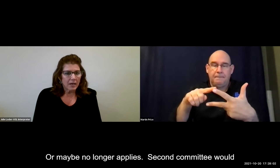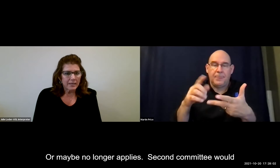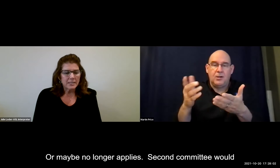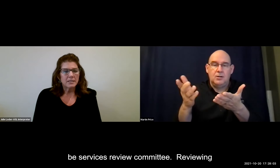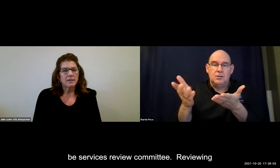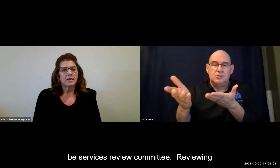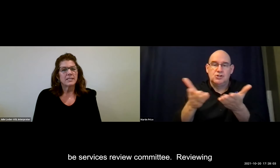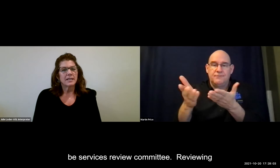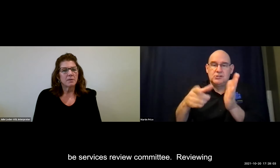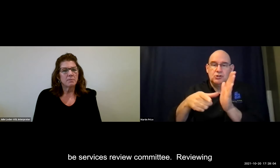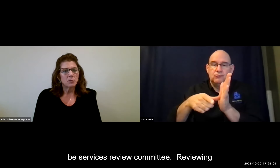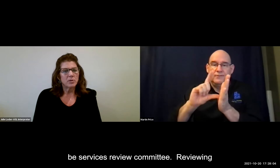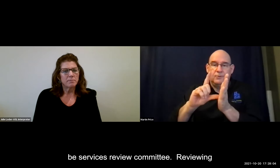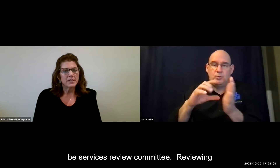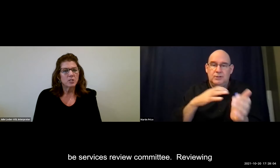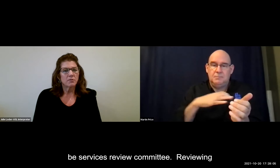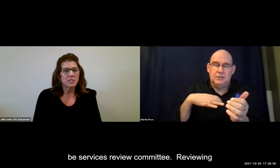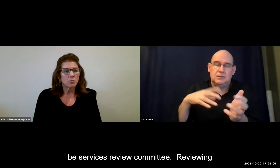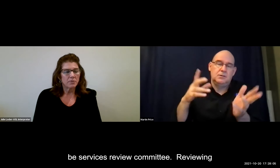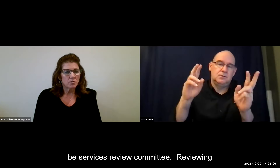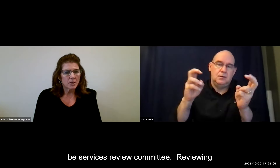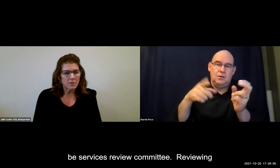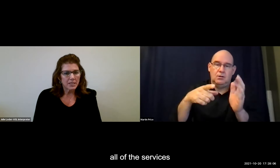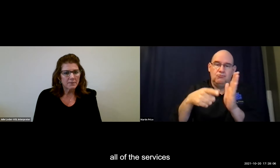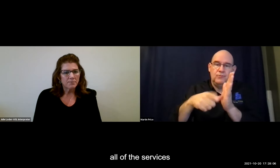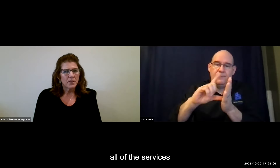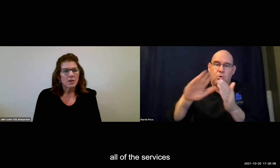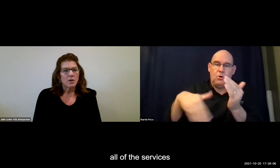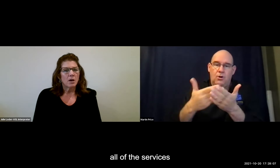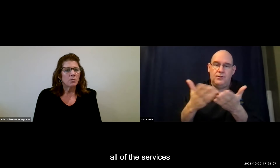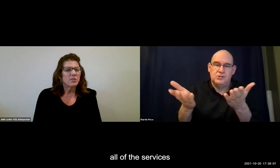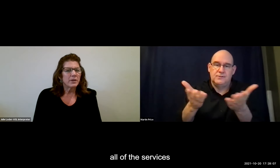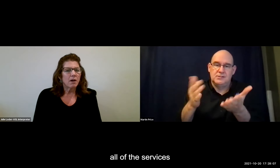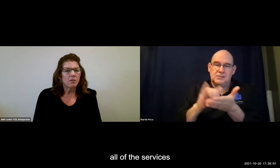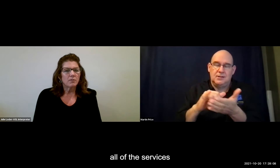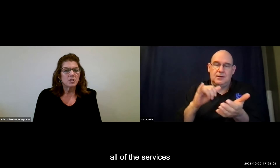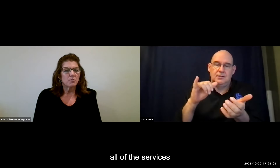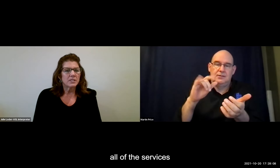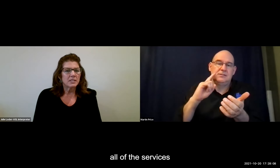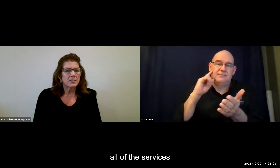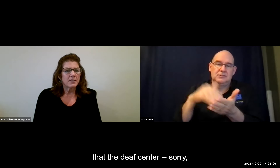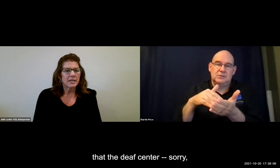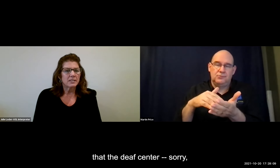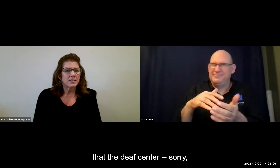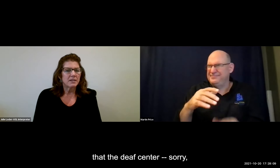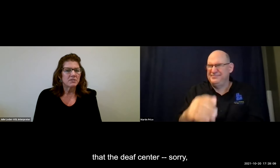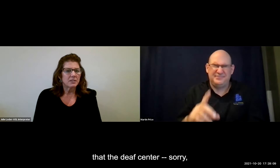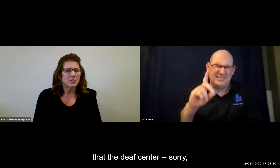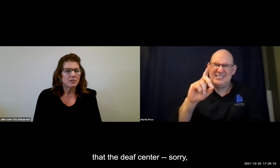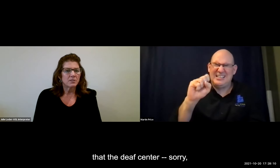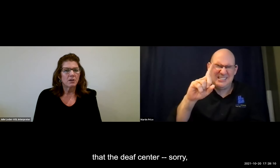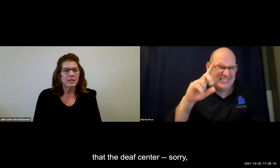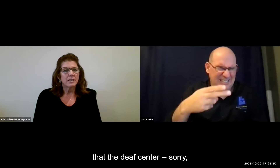longer applies. Second committee would be Services Review Committee, reviewing all of the services that the